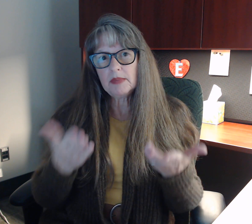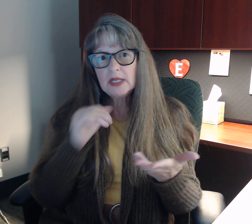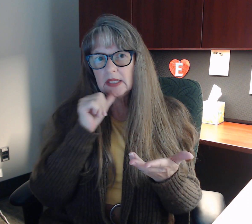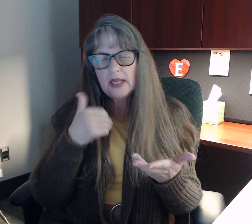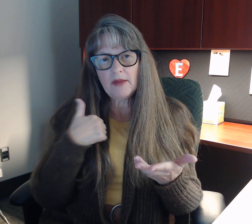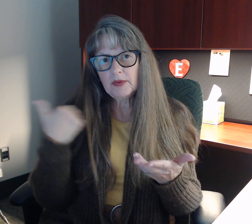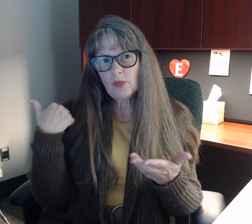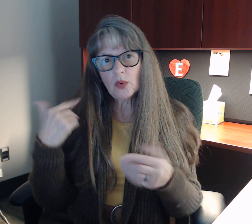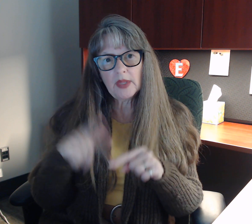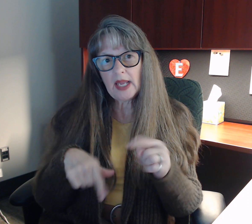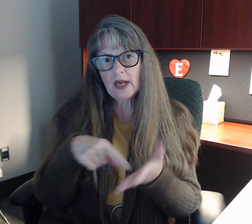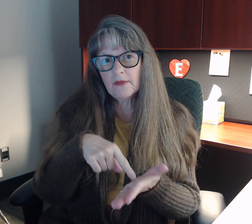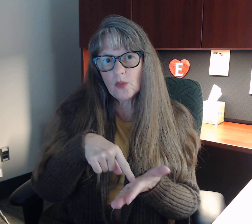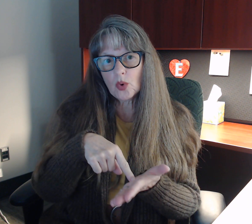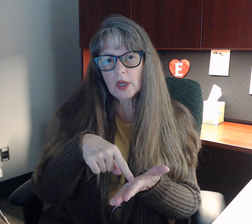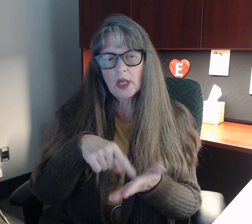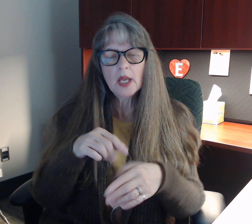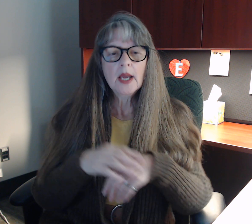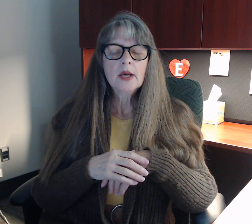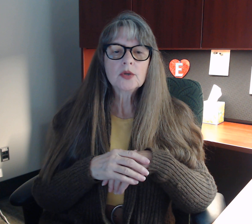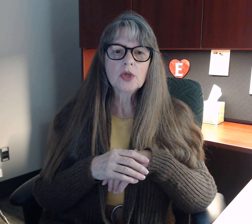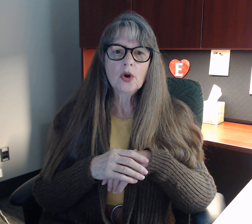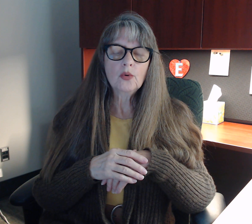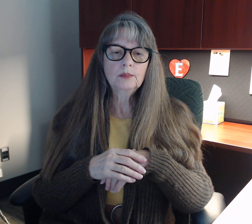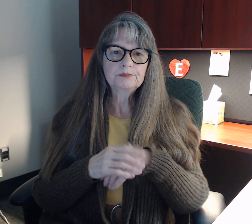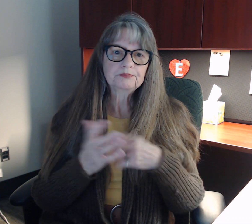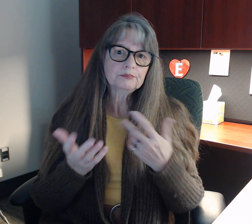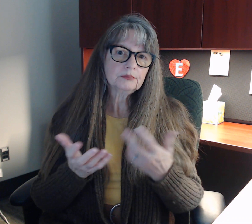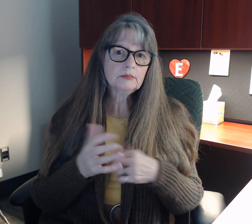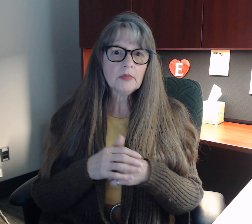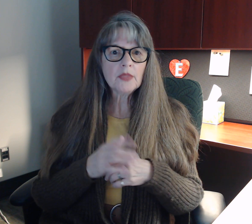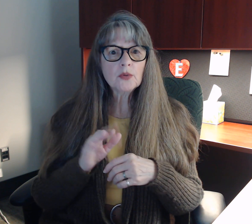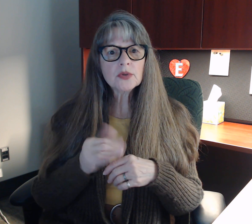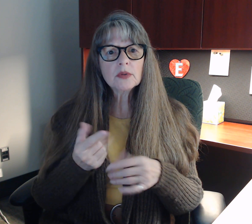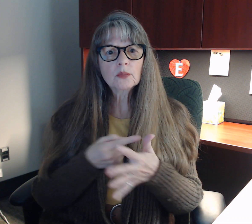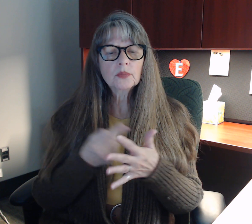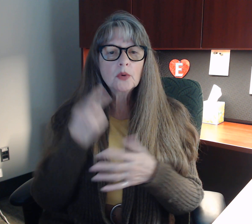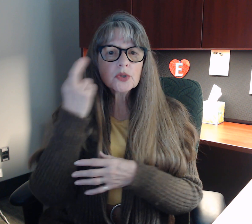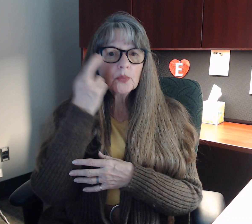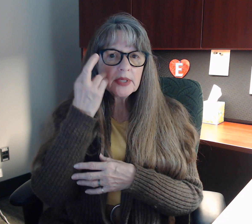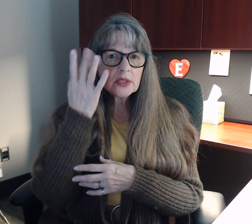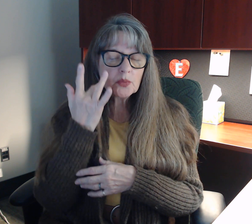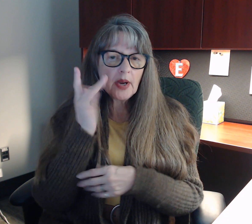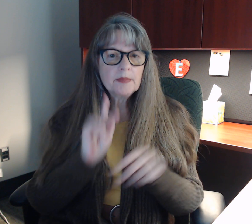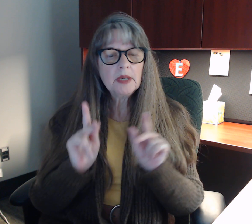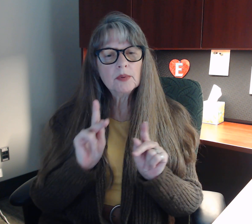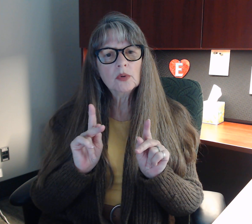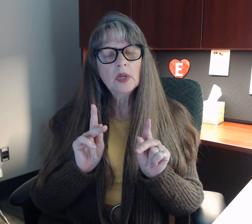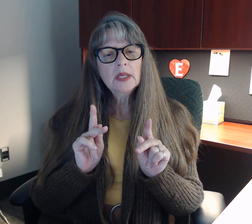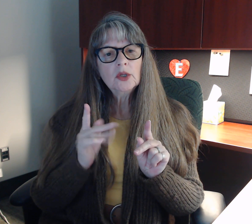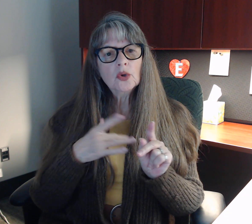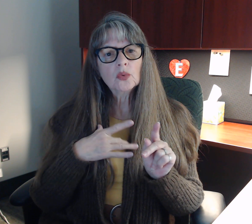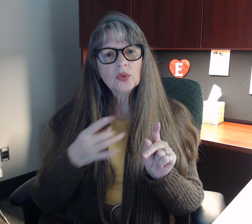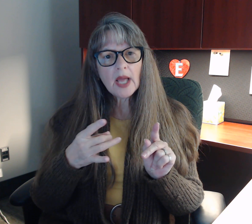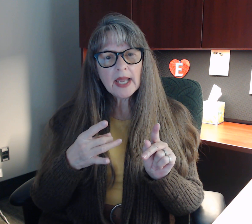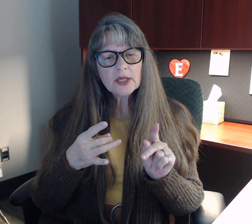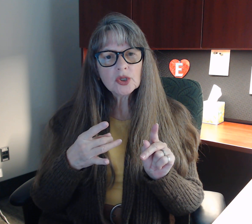didn't have before, they can't afford. So those are the reasons why people like to